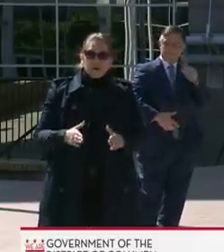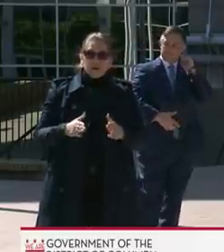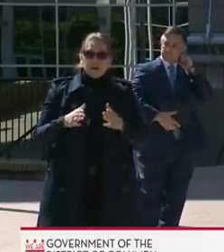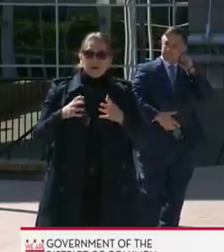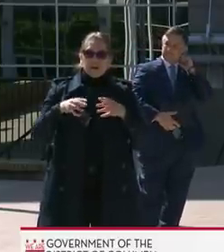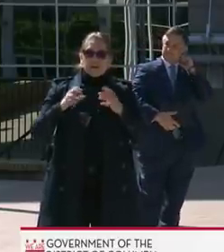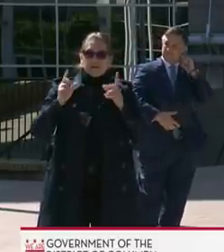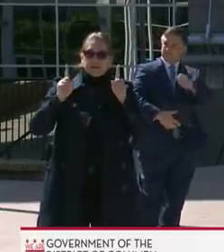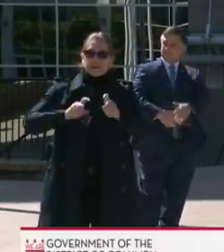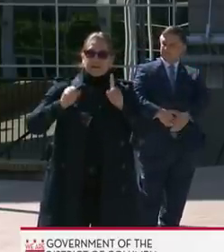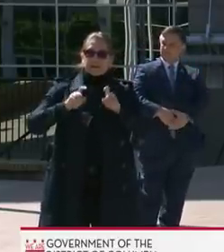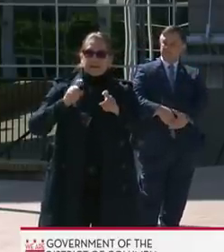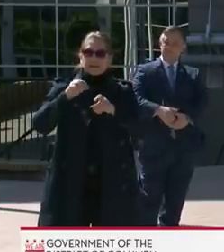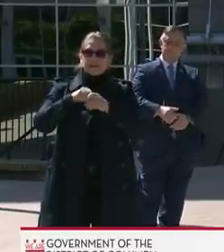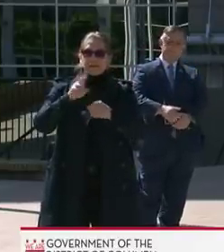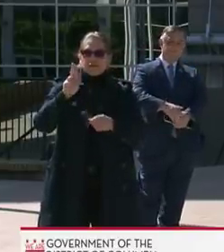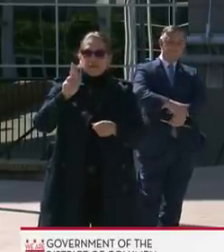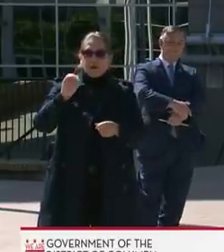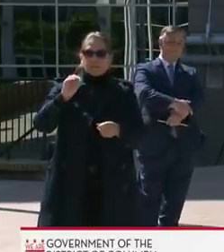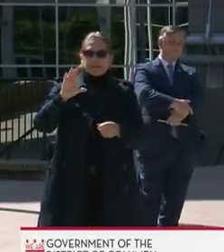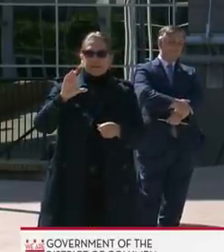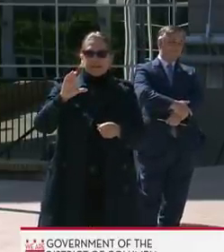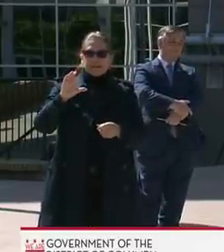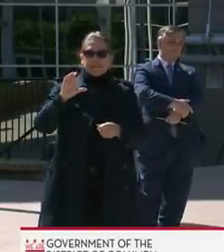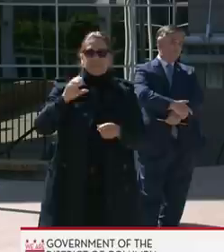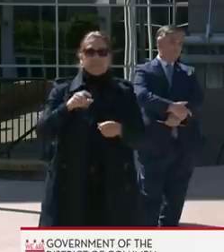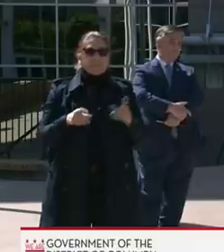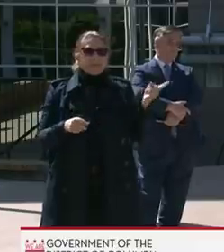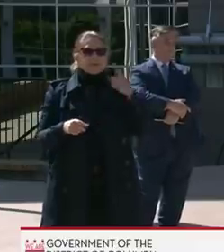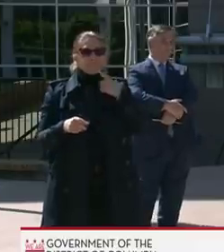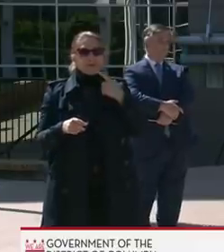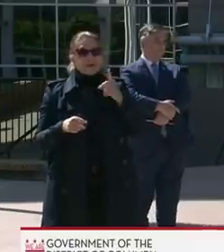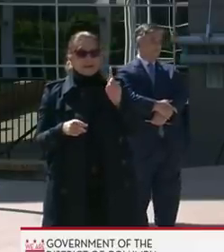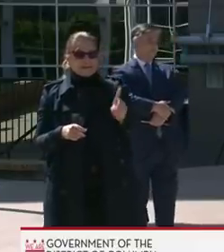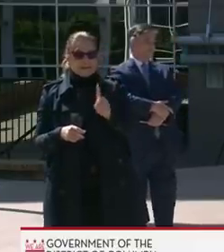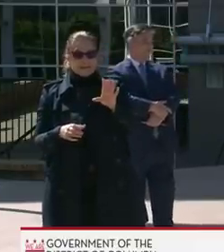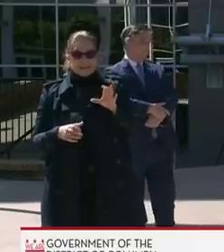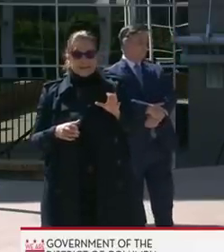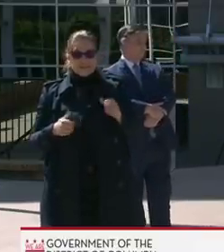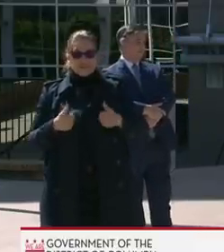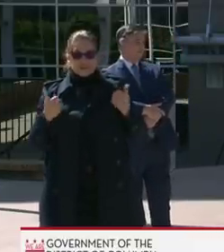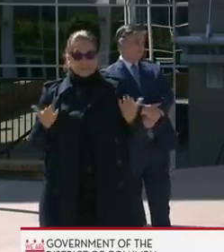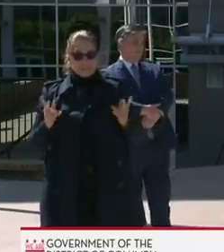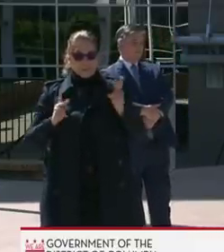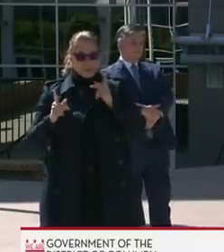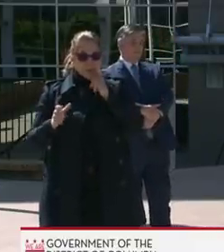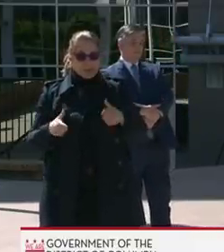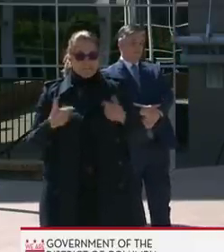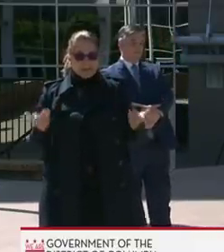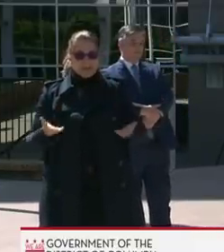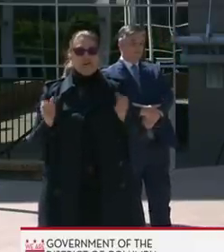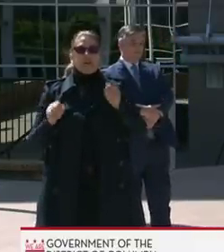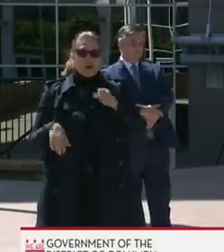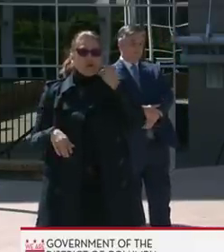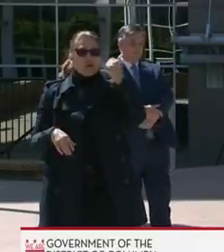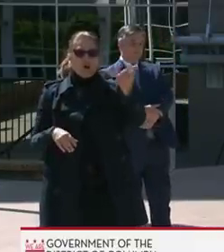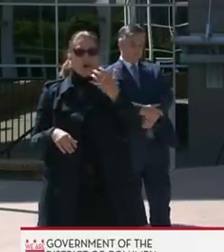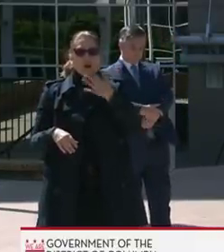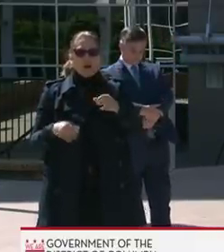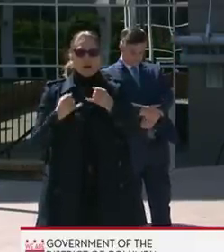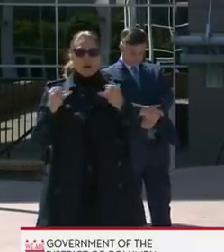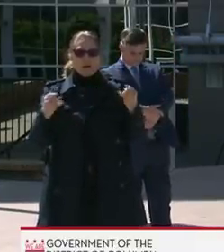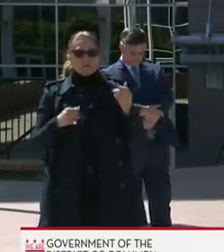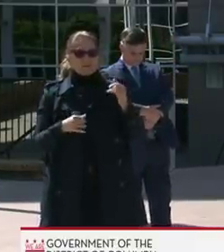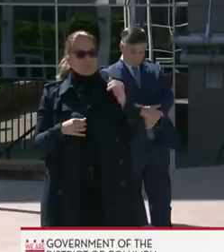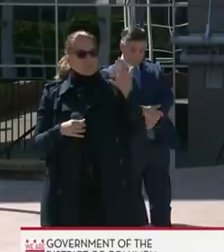and the hotline went up on Friday. I'll make sure that every resident has that information, and those